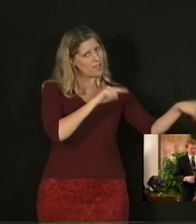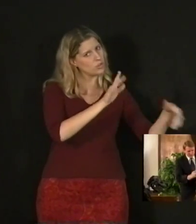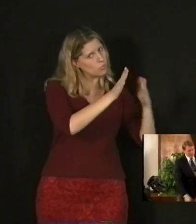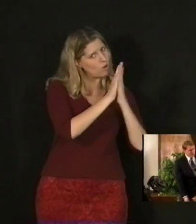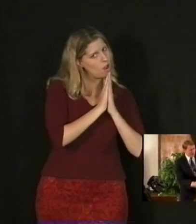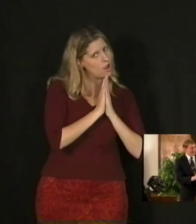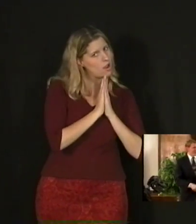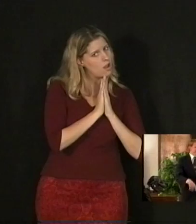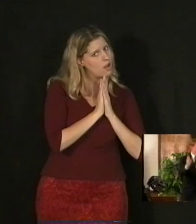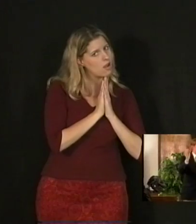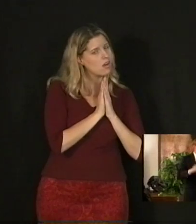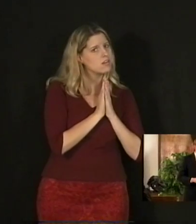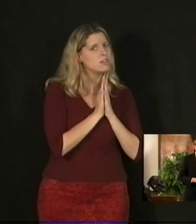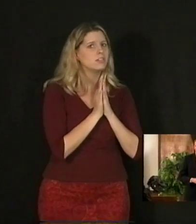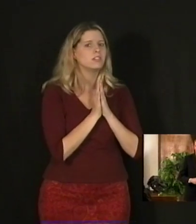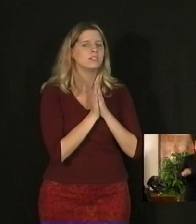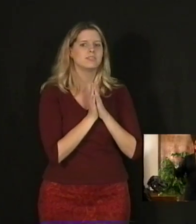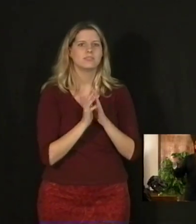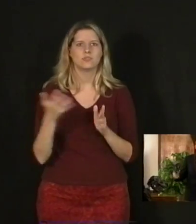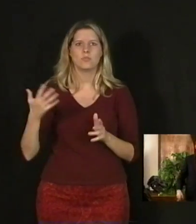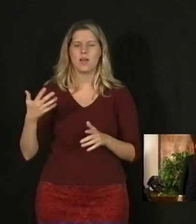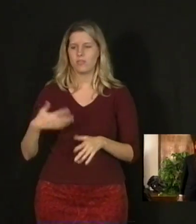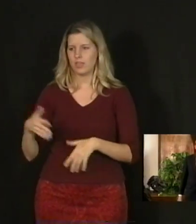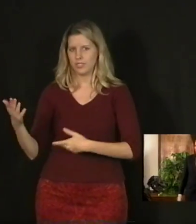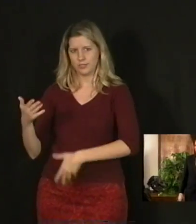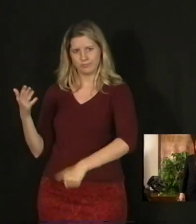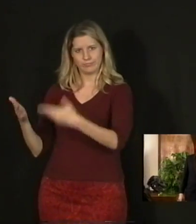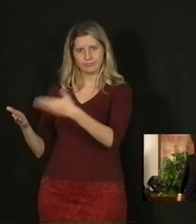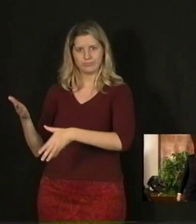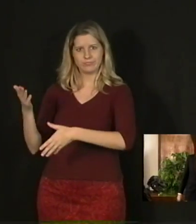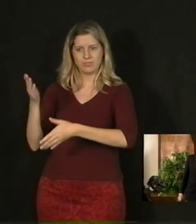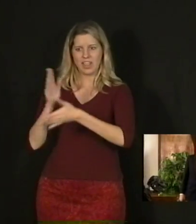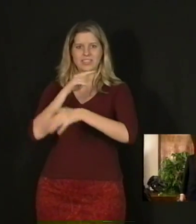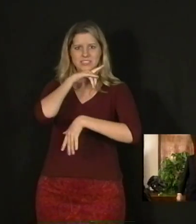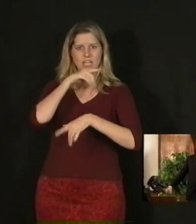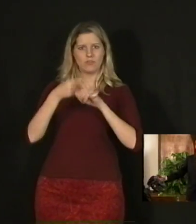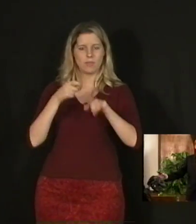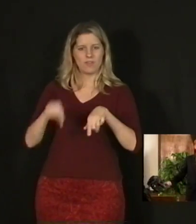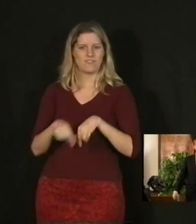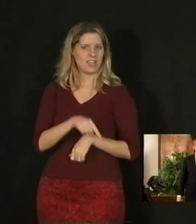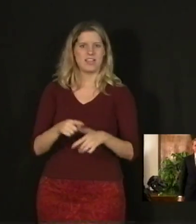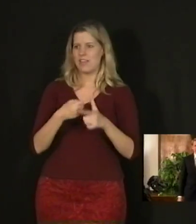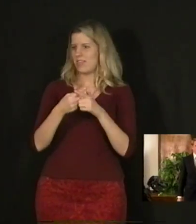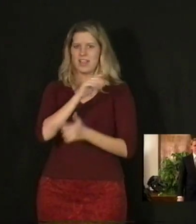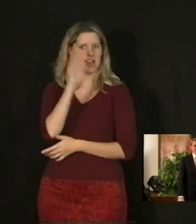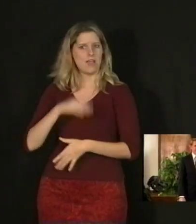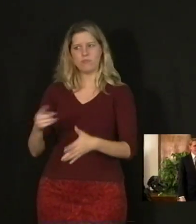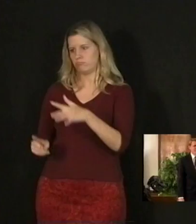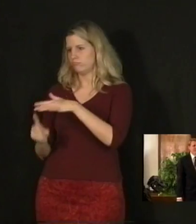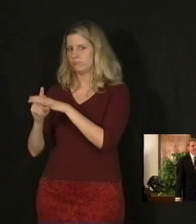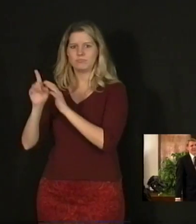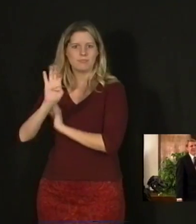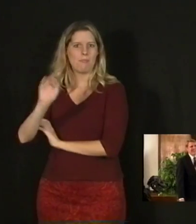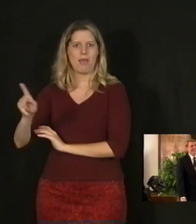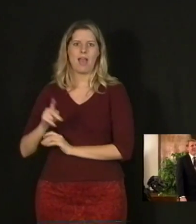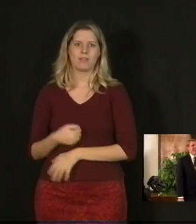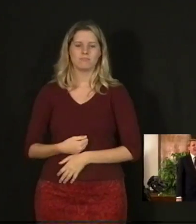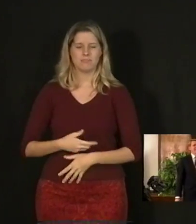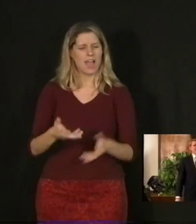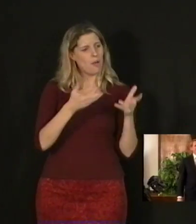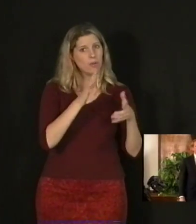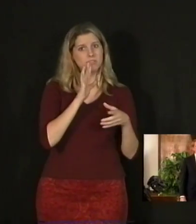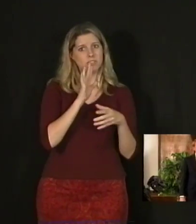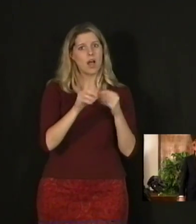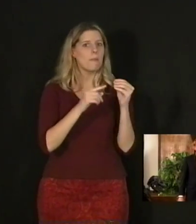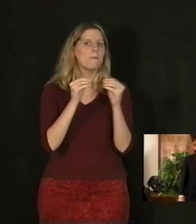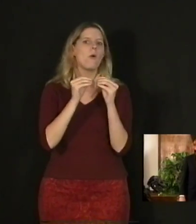Boy, they knocked the dust off their feet, and I guess I was anathema from then on because they never came back. I don't know. I wanted to talk to them some more, but they didn't want to talk to me no more.